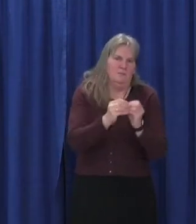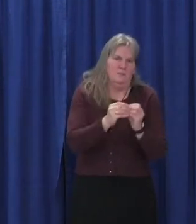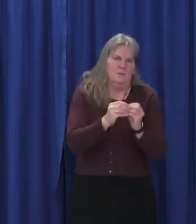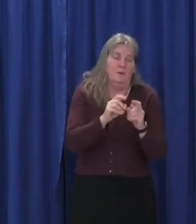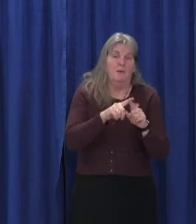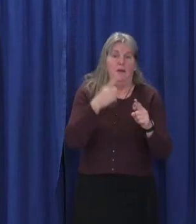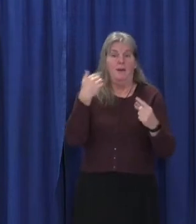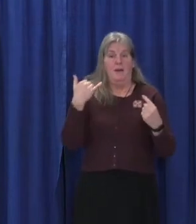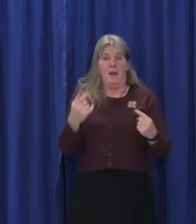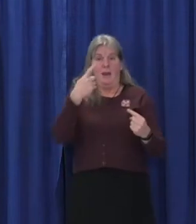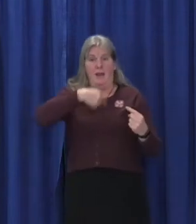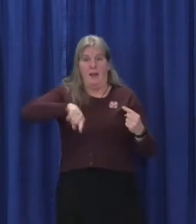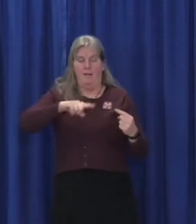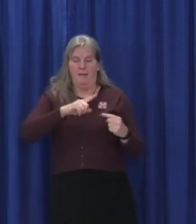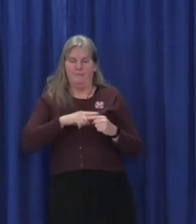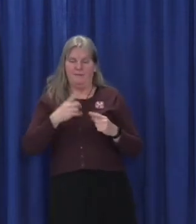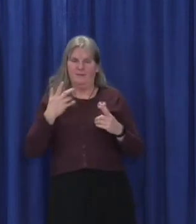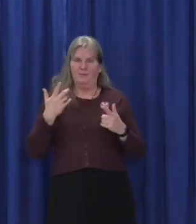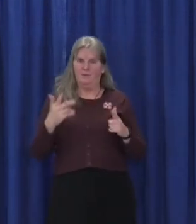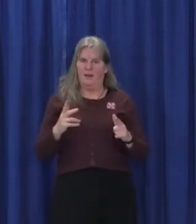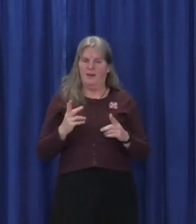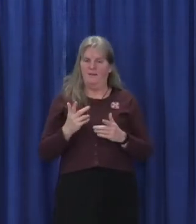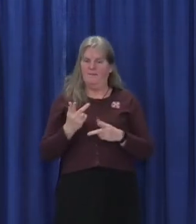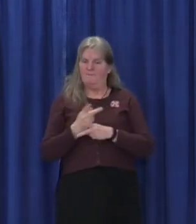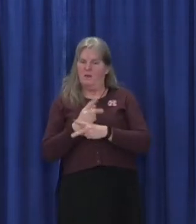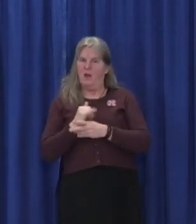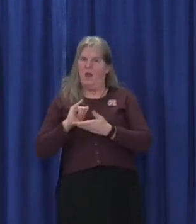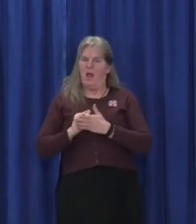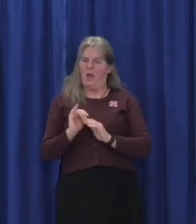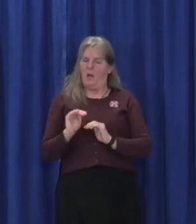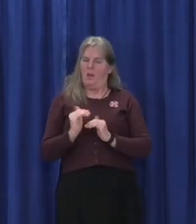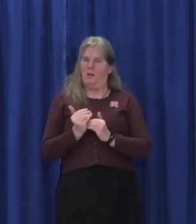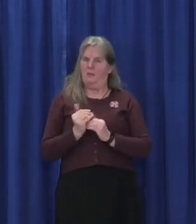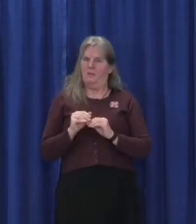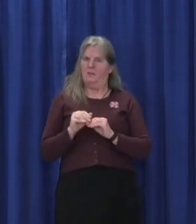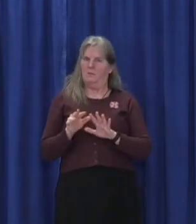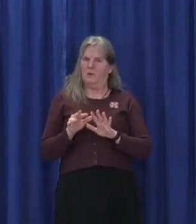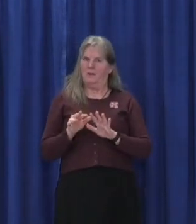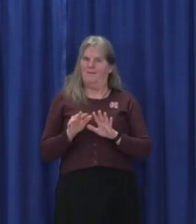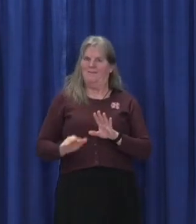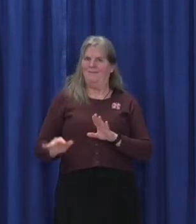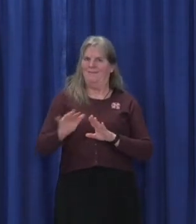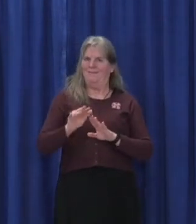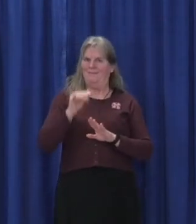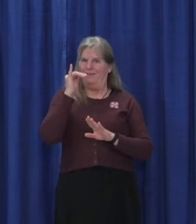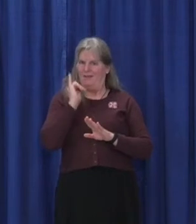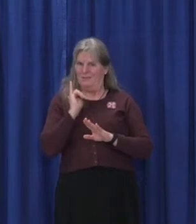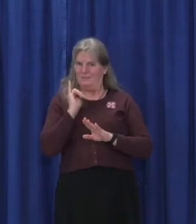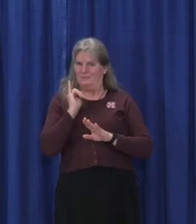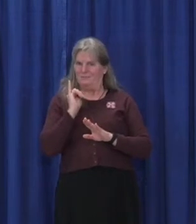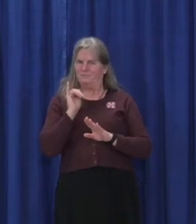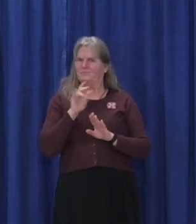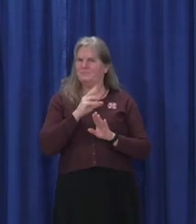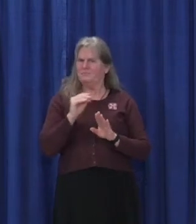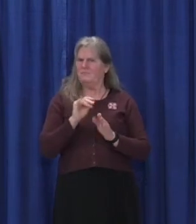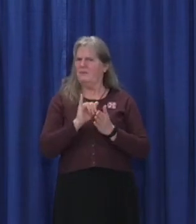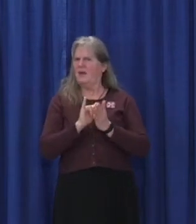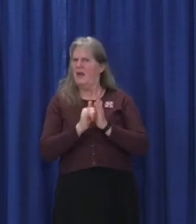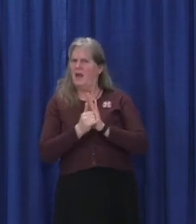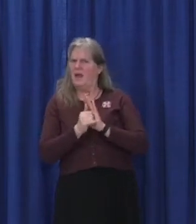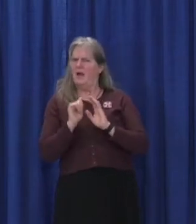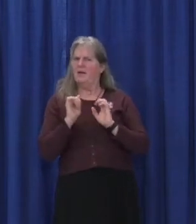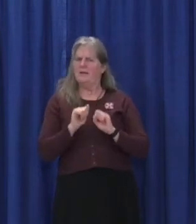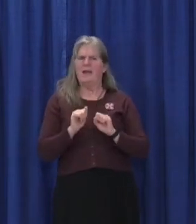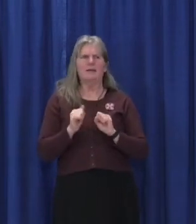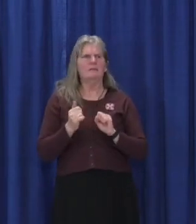much we can slow the time when Omicron is spreading in our community and how much we can